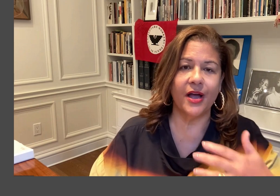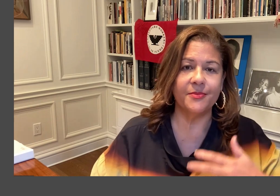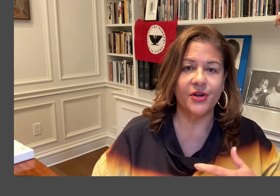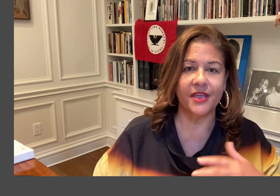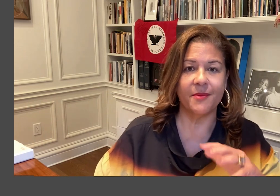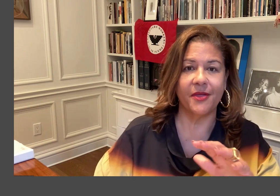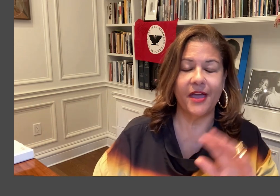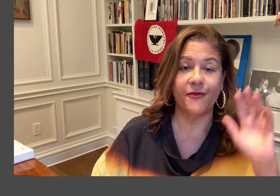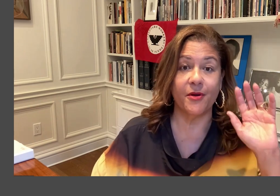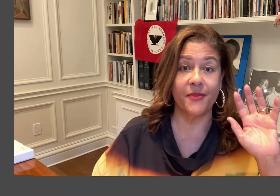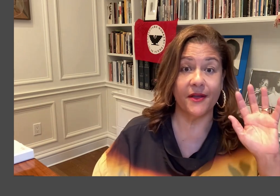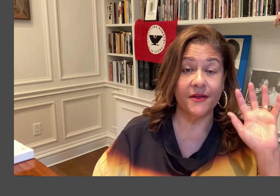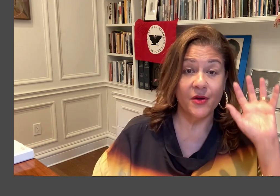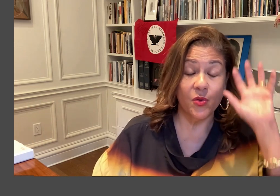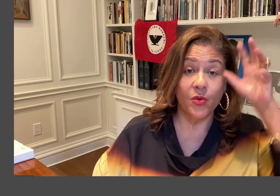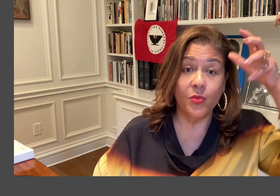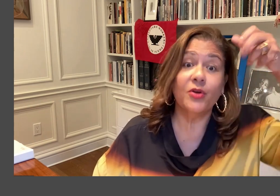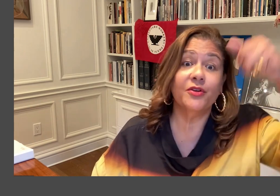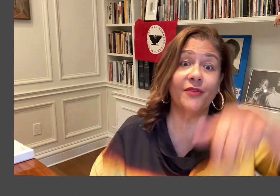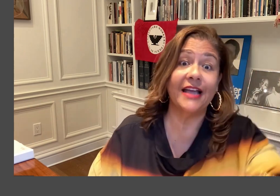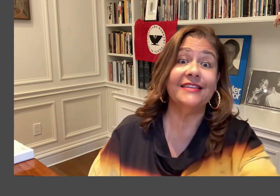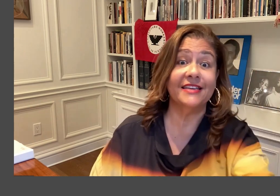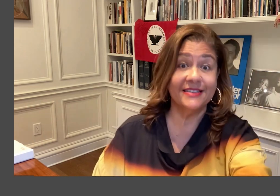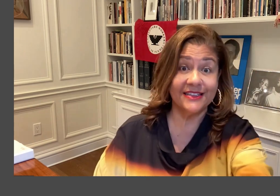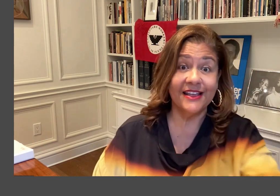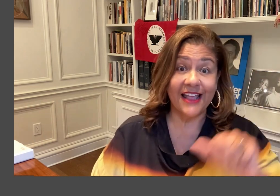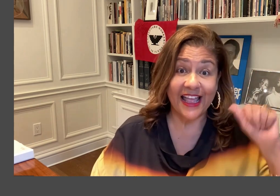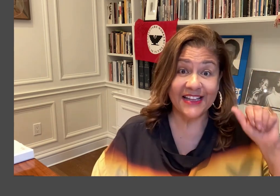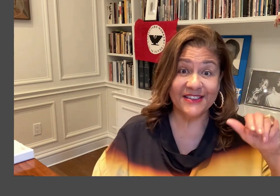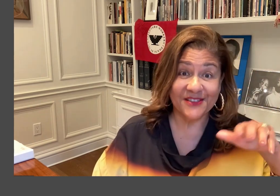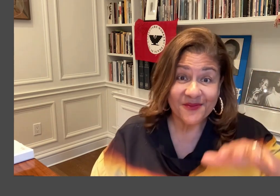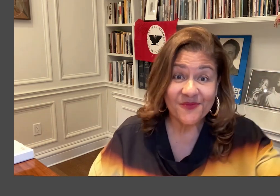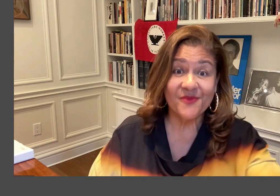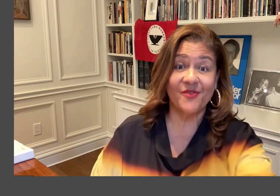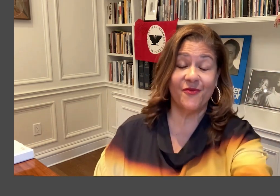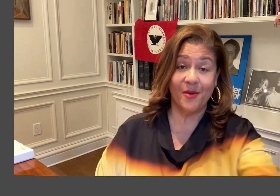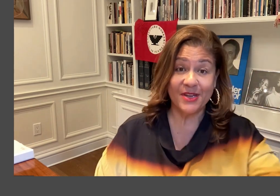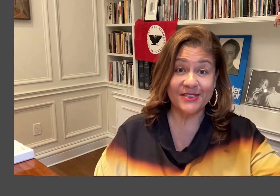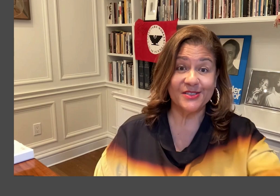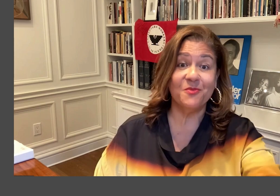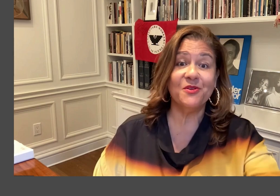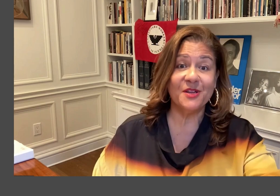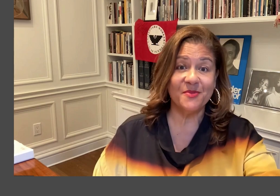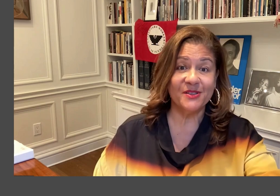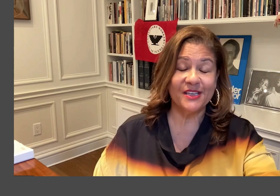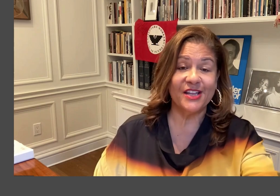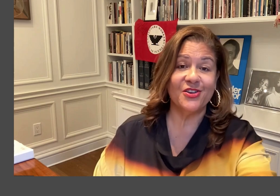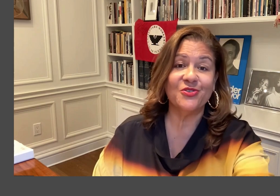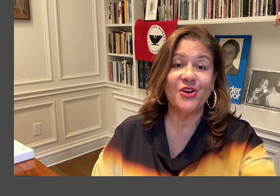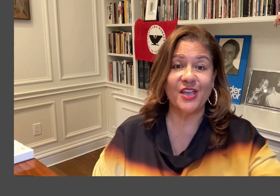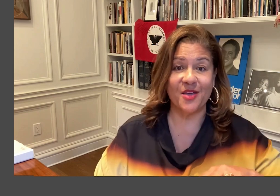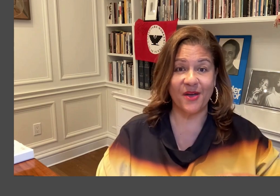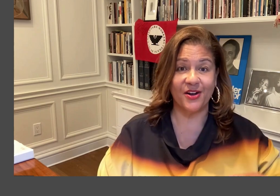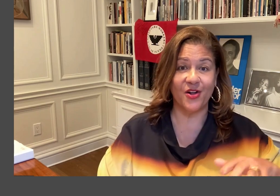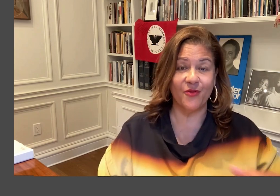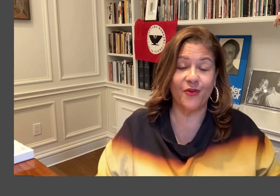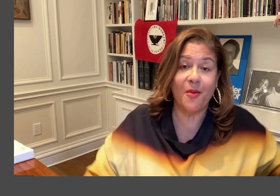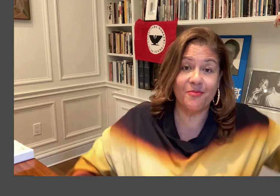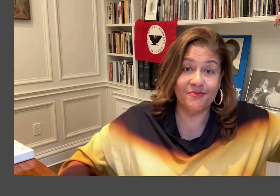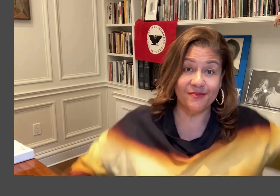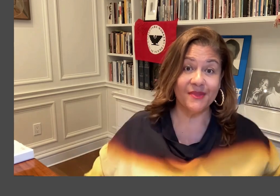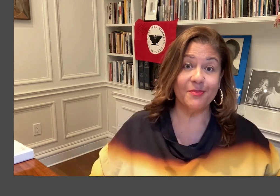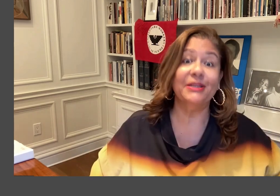you talk. I'm talking about that from the world of ideas and feminist community building, and you're talking about